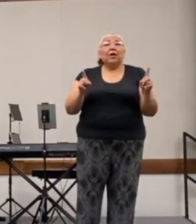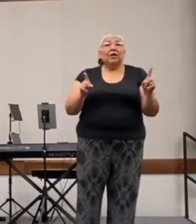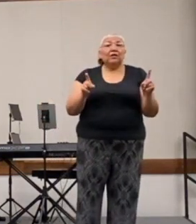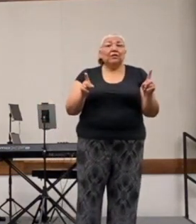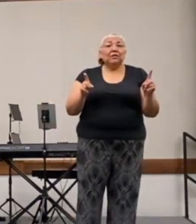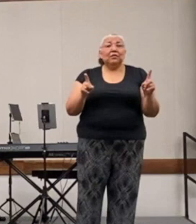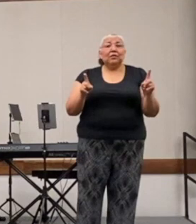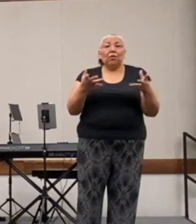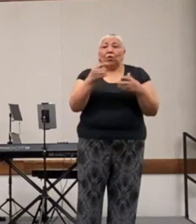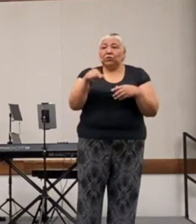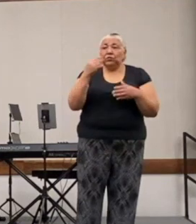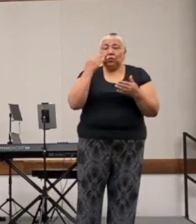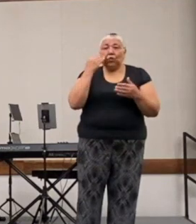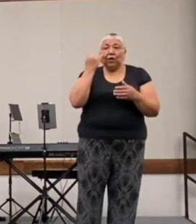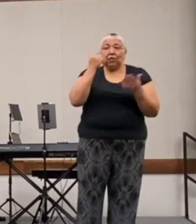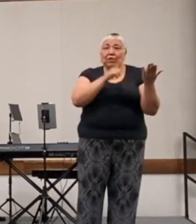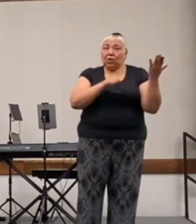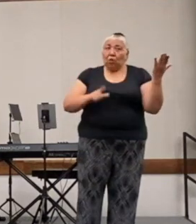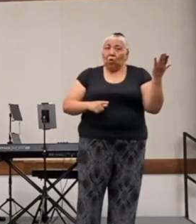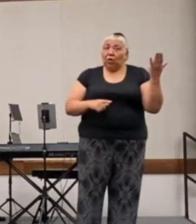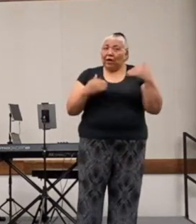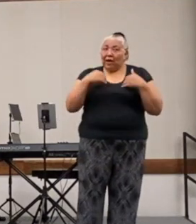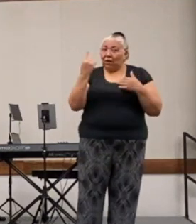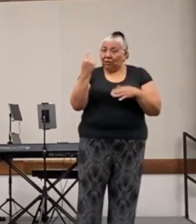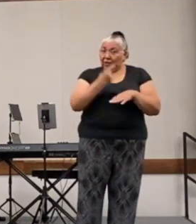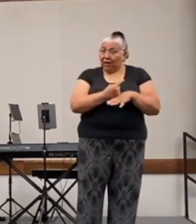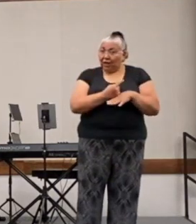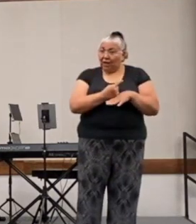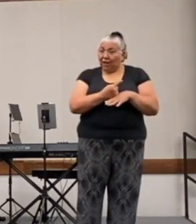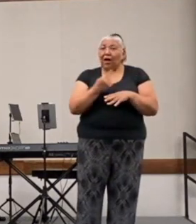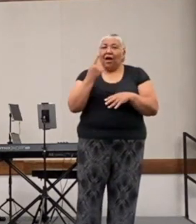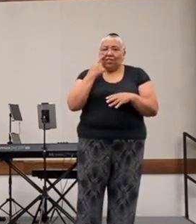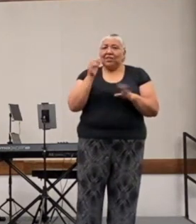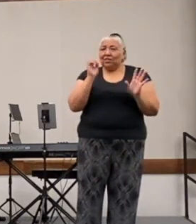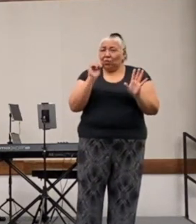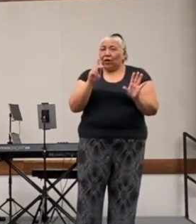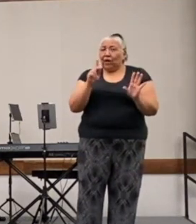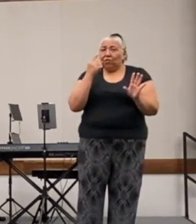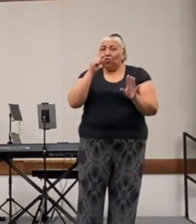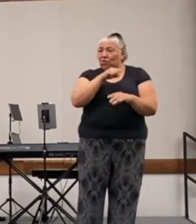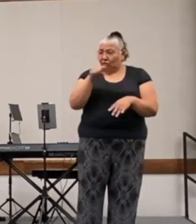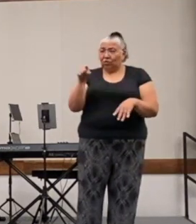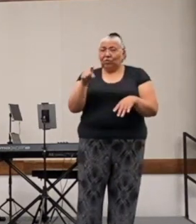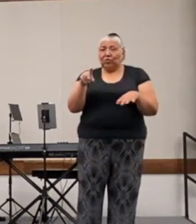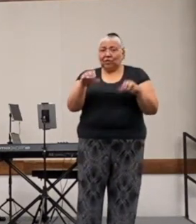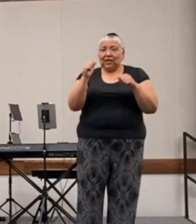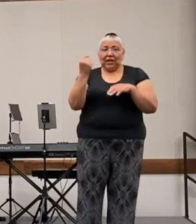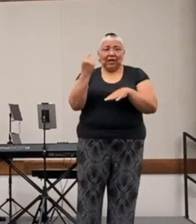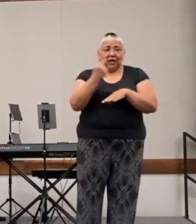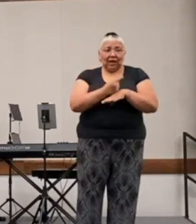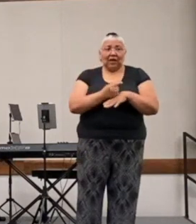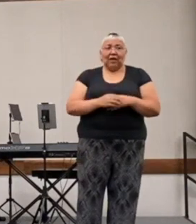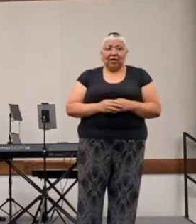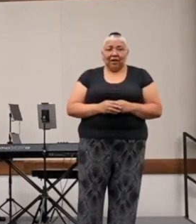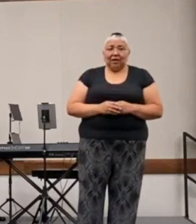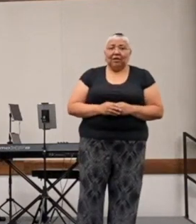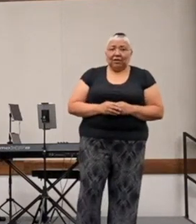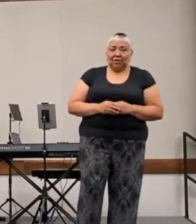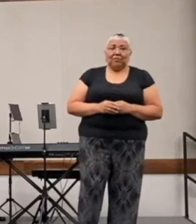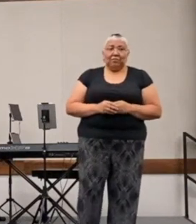know that if the Lord took a day, I think it's okay for you to take a day too. Amen.